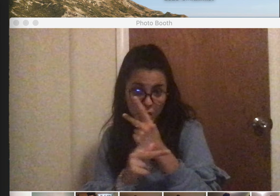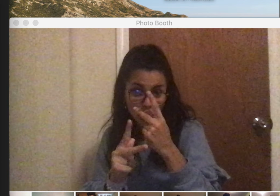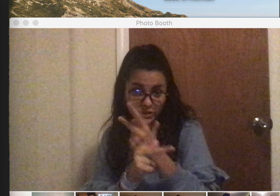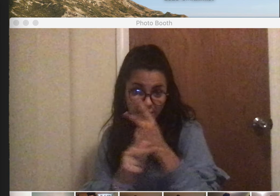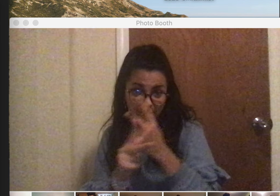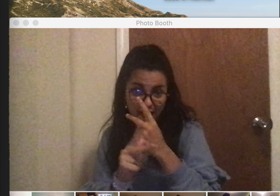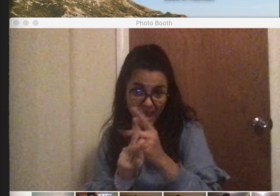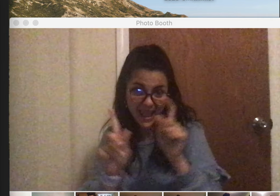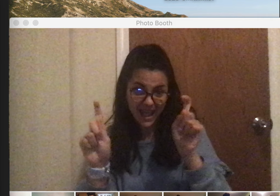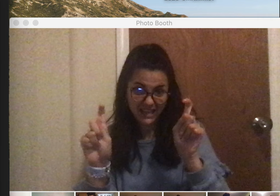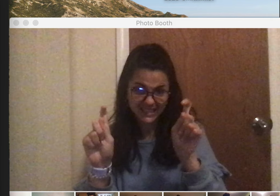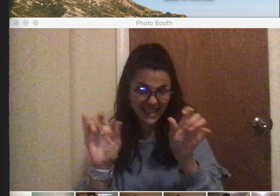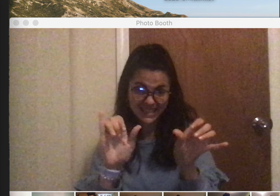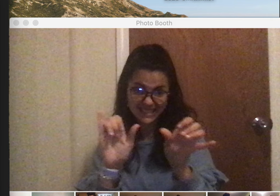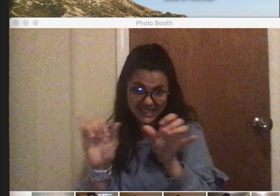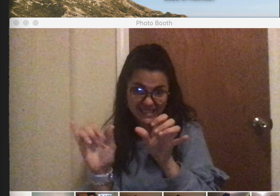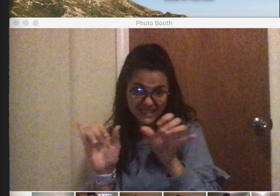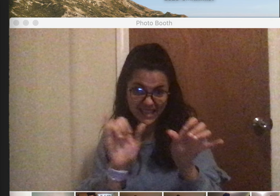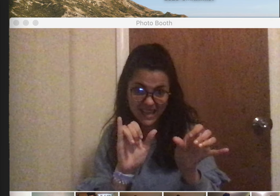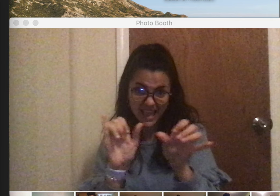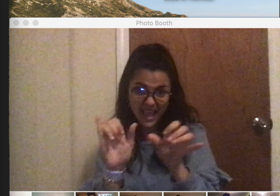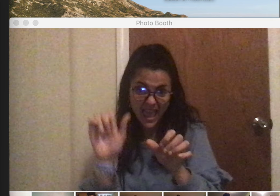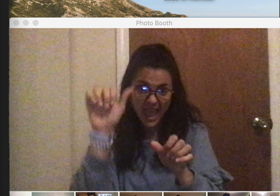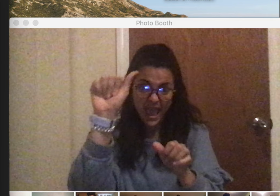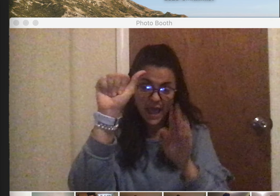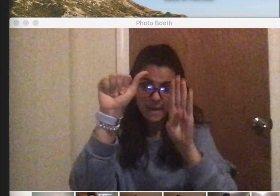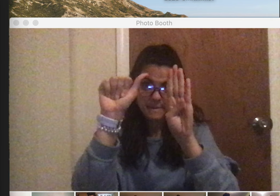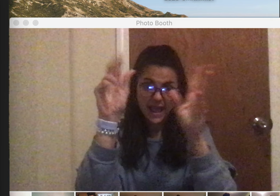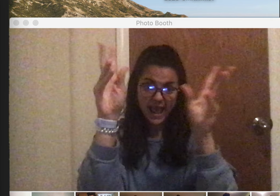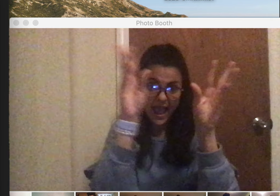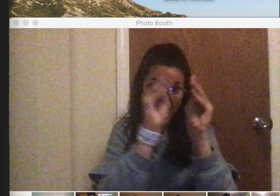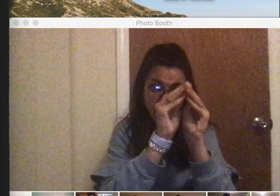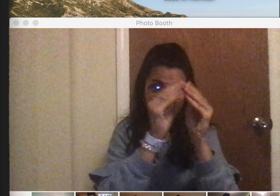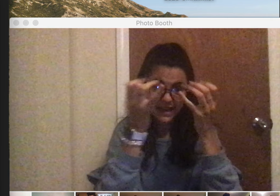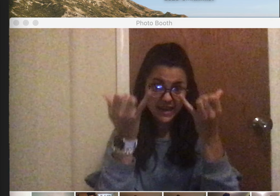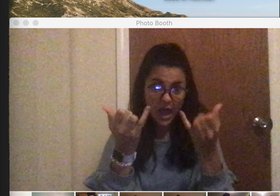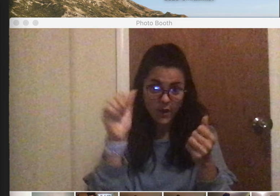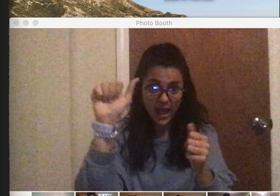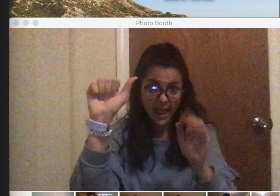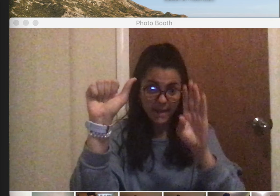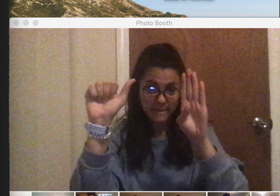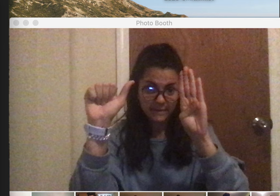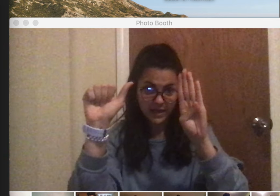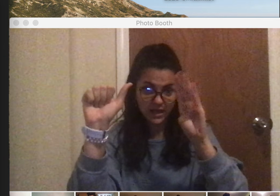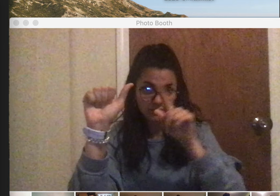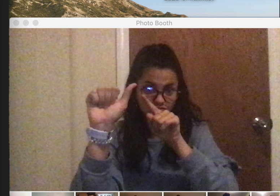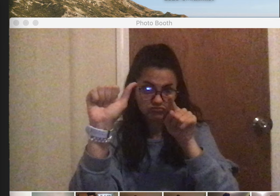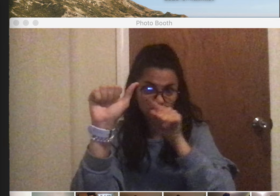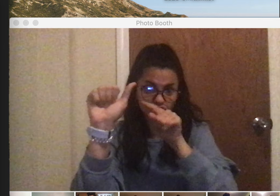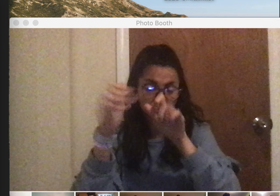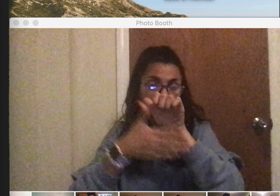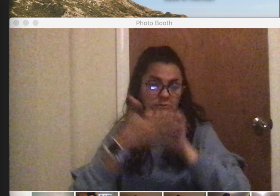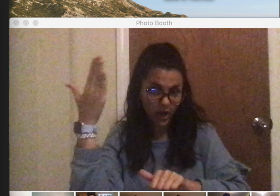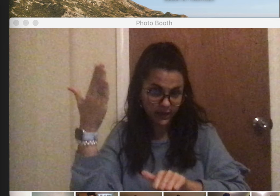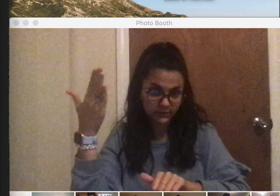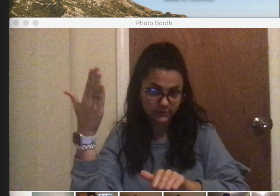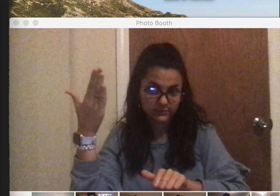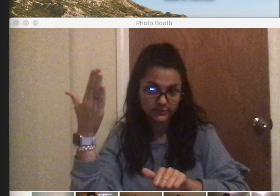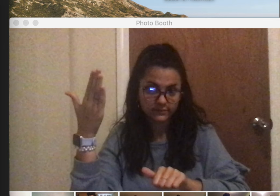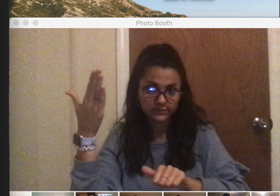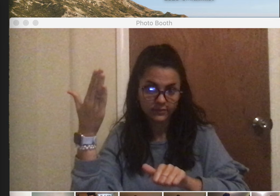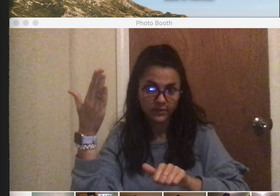b, we added the exponents. So what we're going to do here is subtract them. So a minus b. And